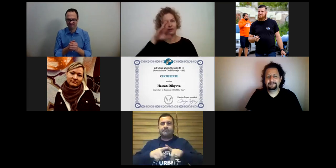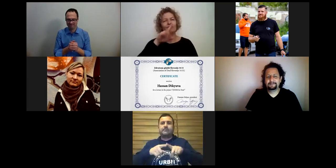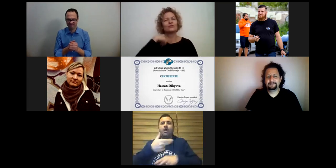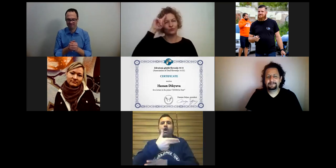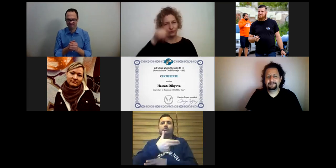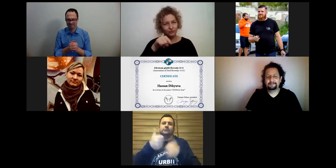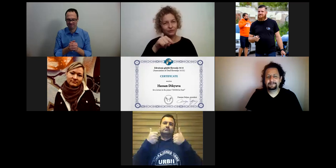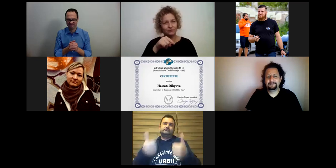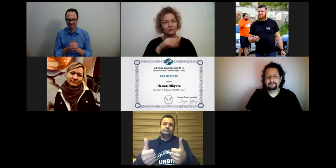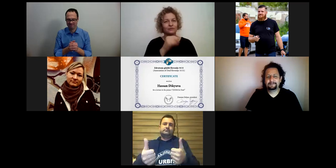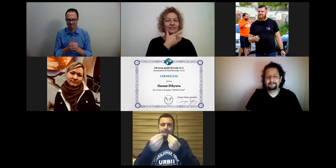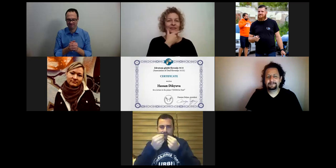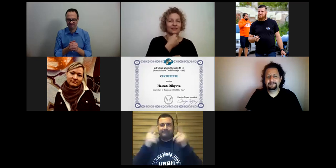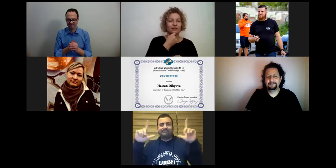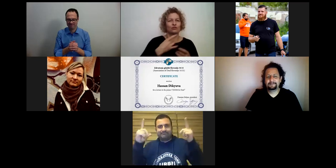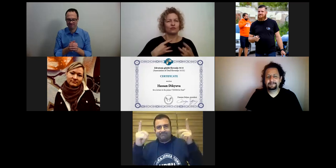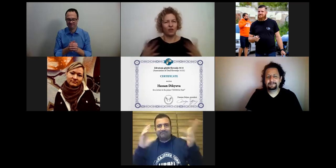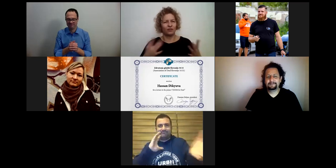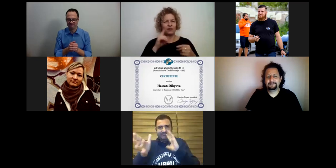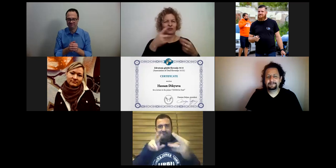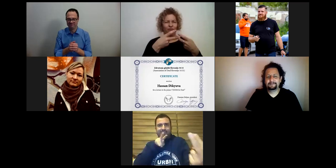we hope that he comes back.